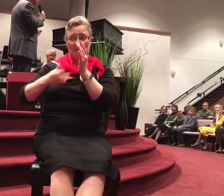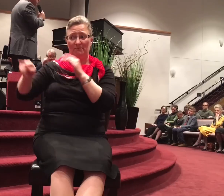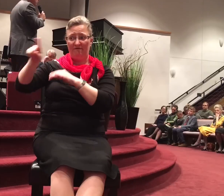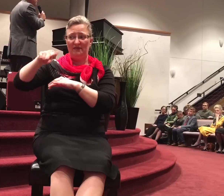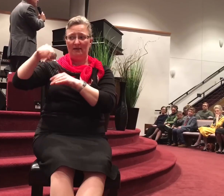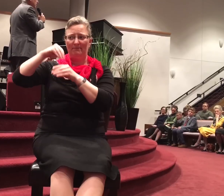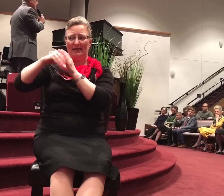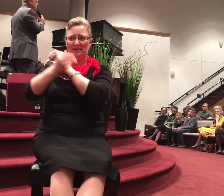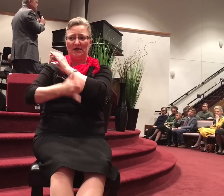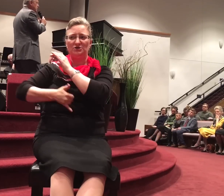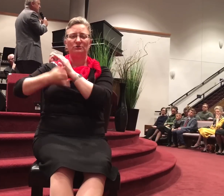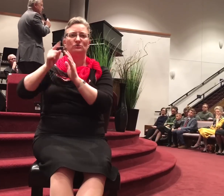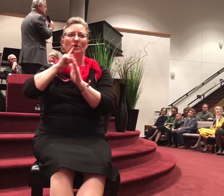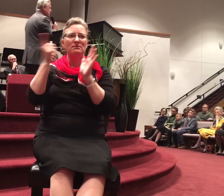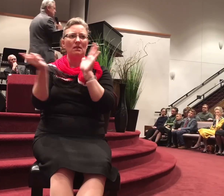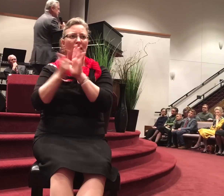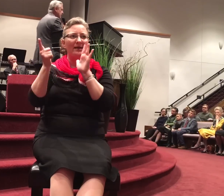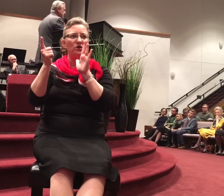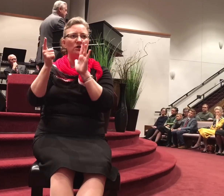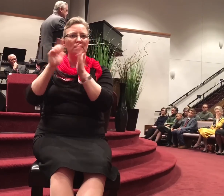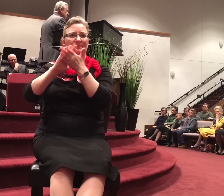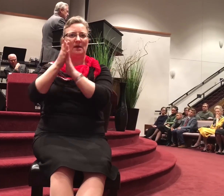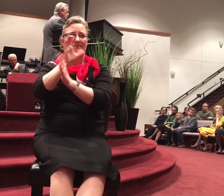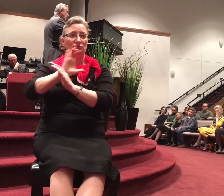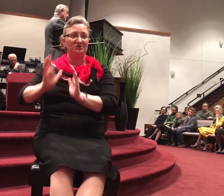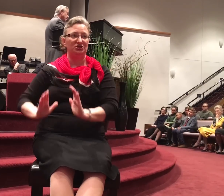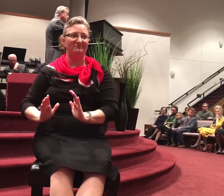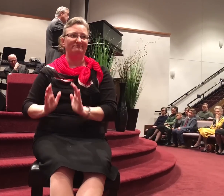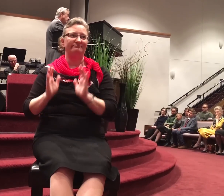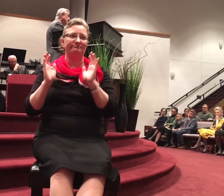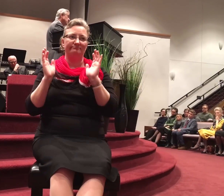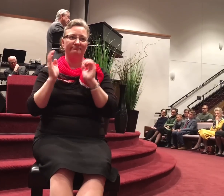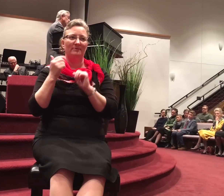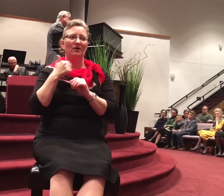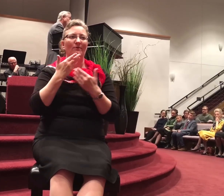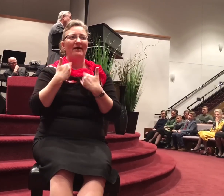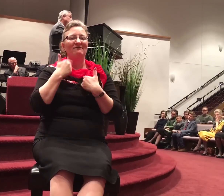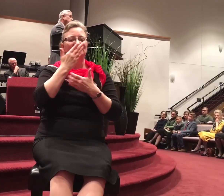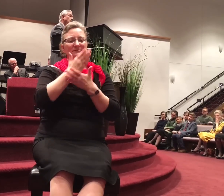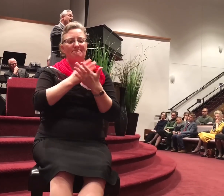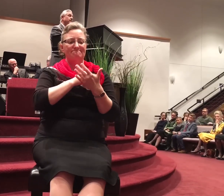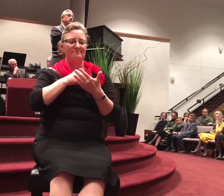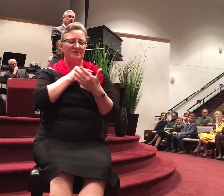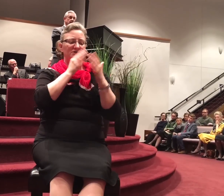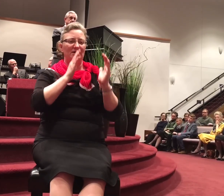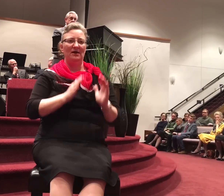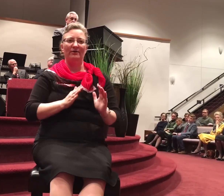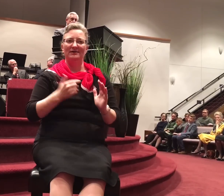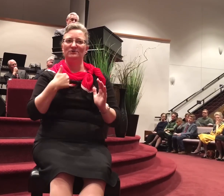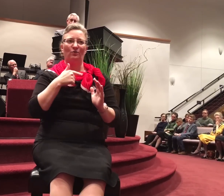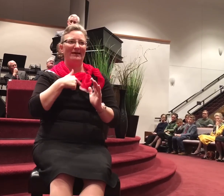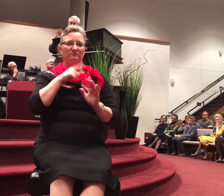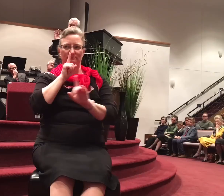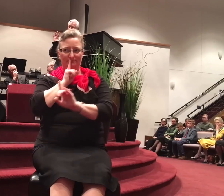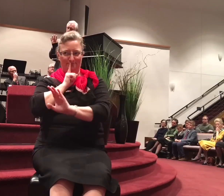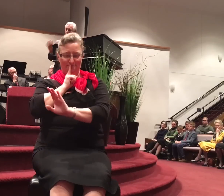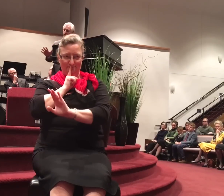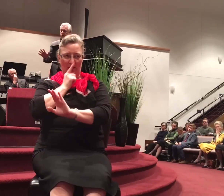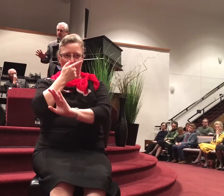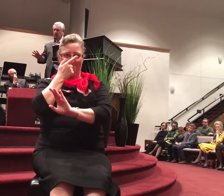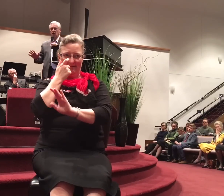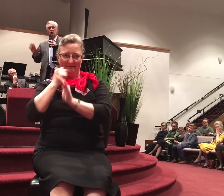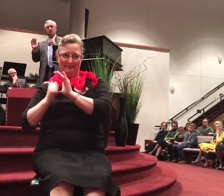in countries where it's illegal to convert to Christianity. We have some missionaries that we do not advertise because they